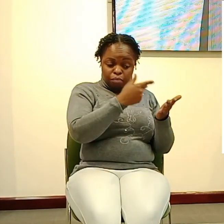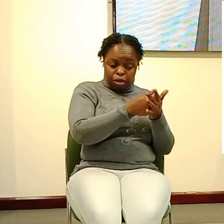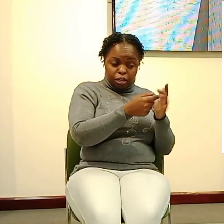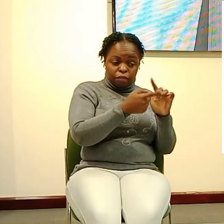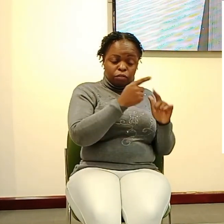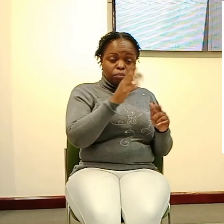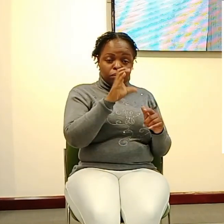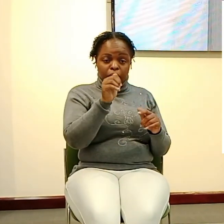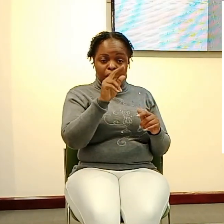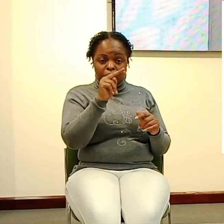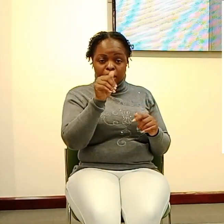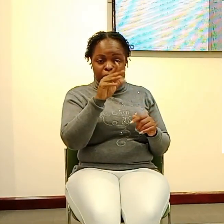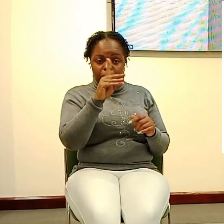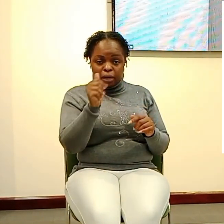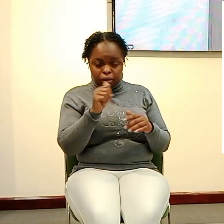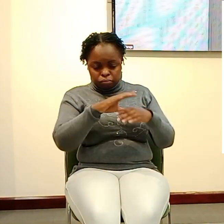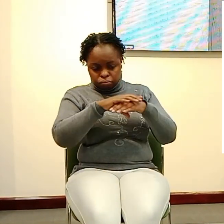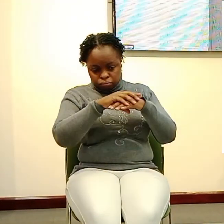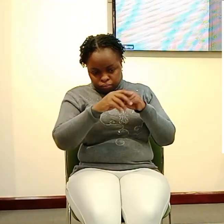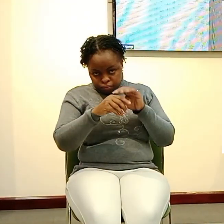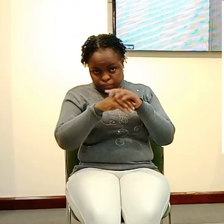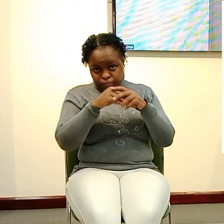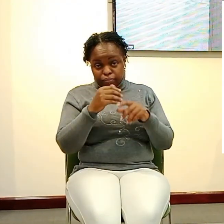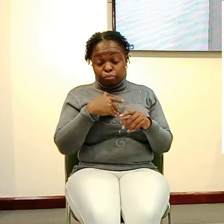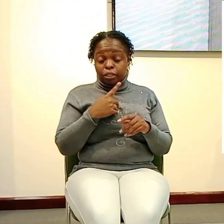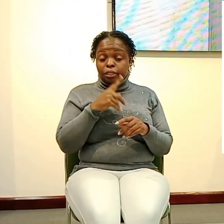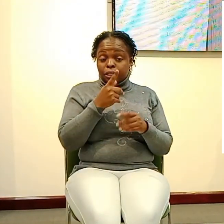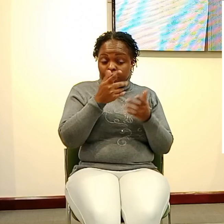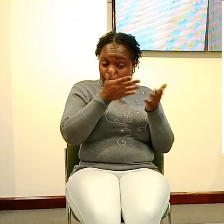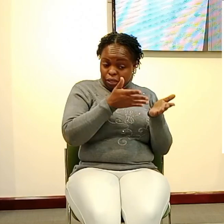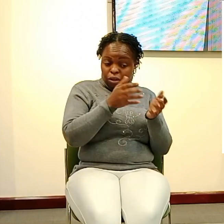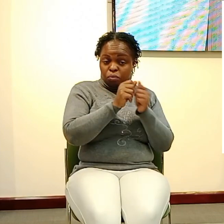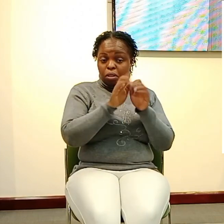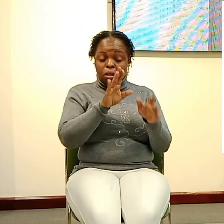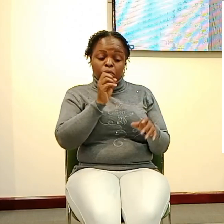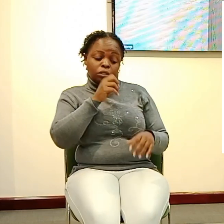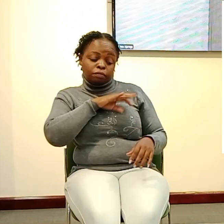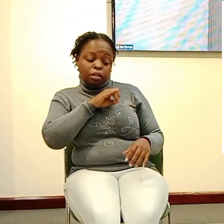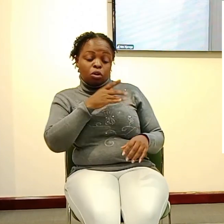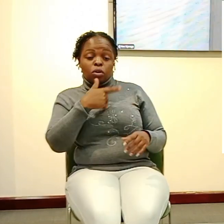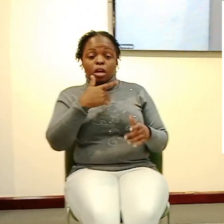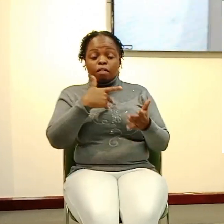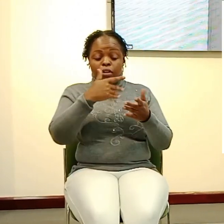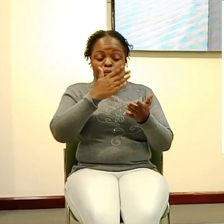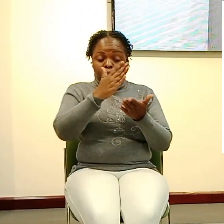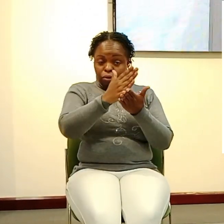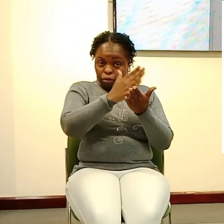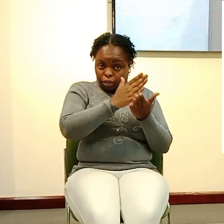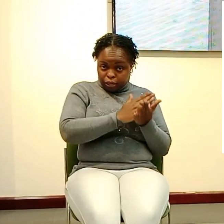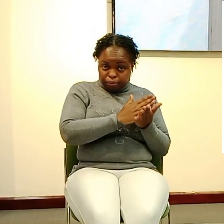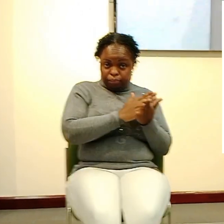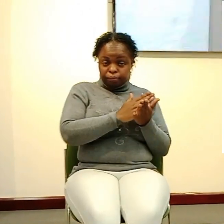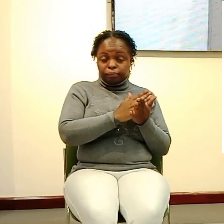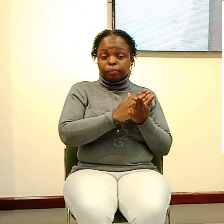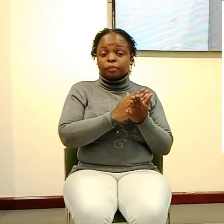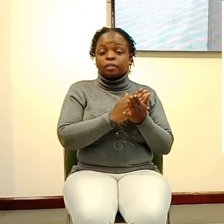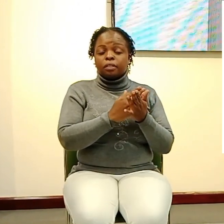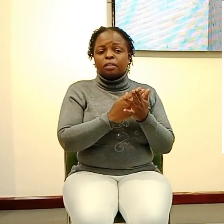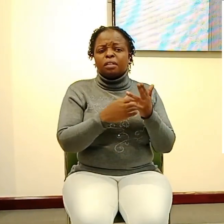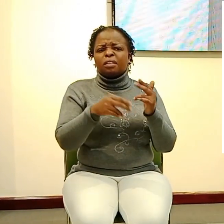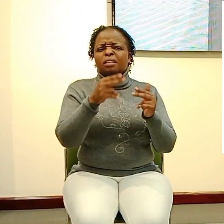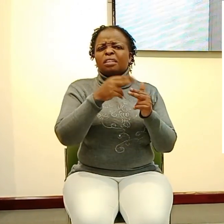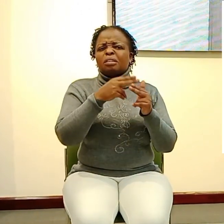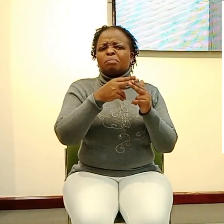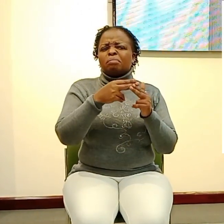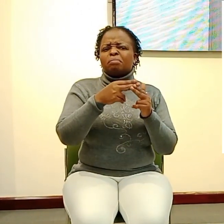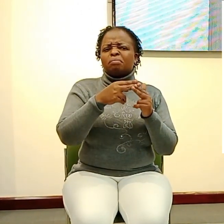Canada, you become comfortable. And I would say here, without fear of doubt, we have a program, a SEPA, or what is it called, Daisy? Because even